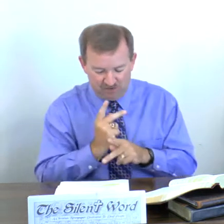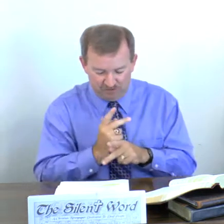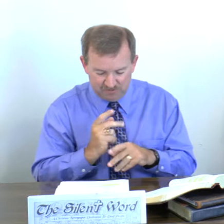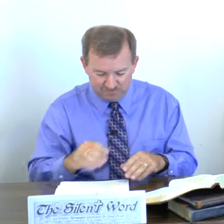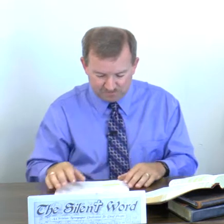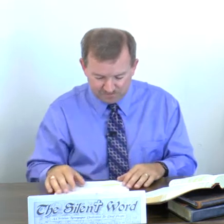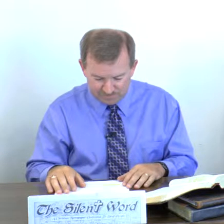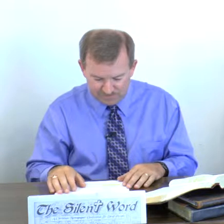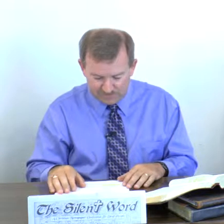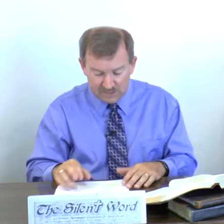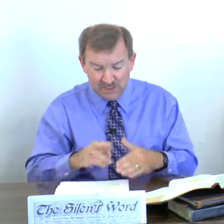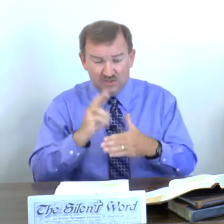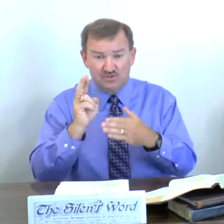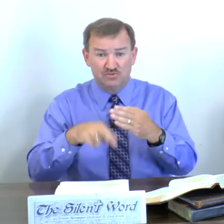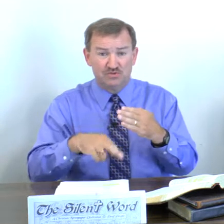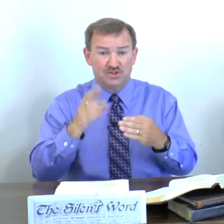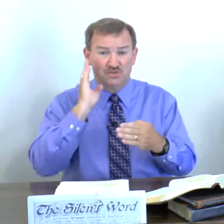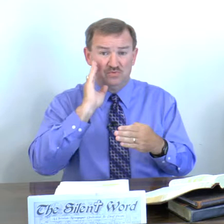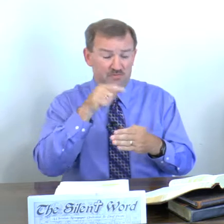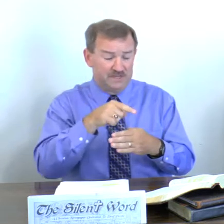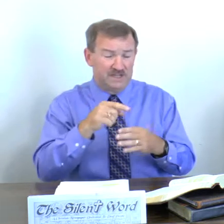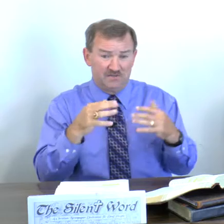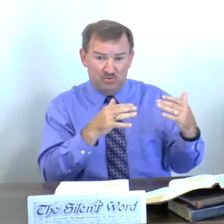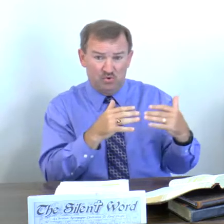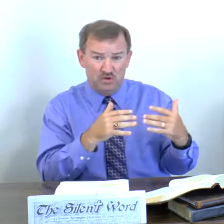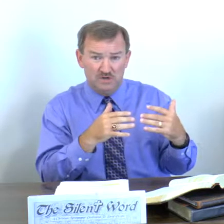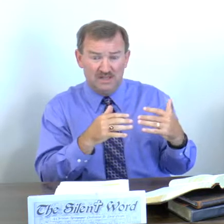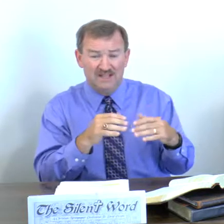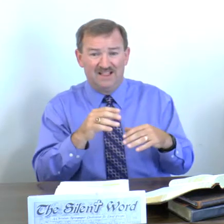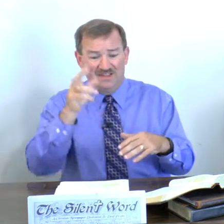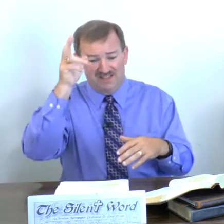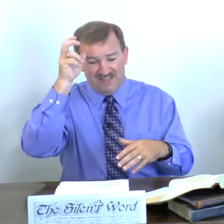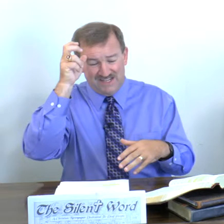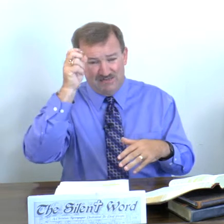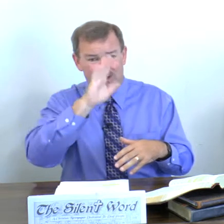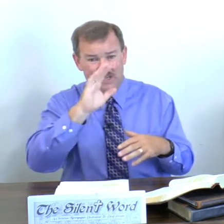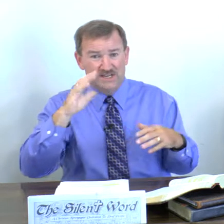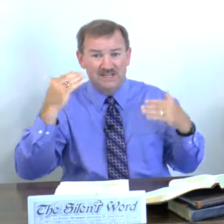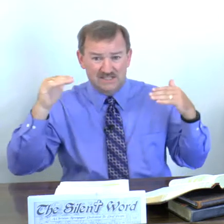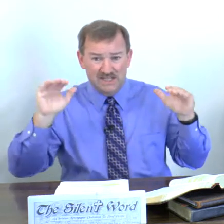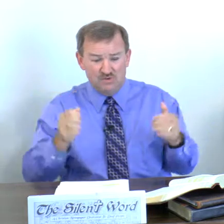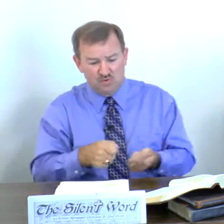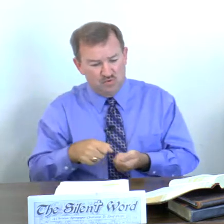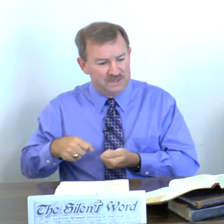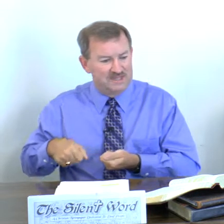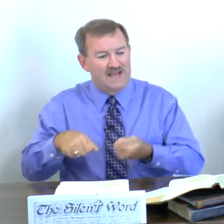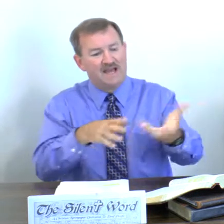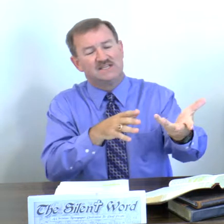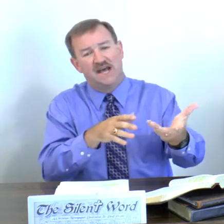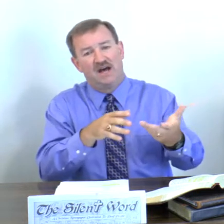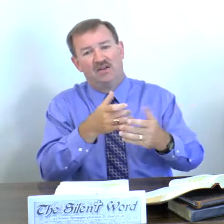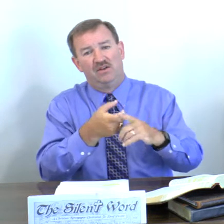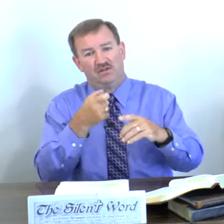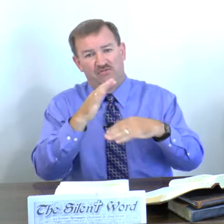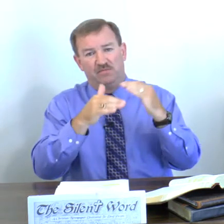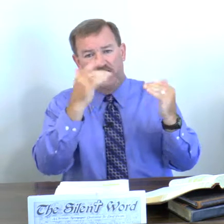careful. So the result will be of the war that the devil and his angels will be cast out from